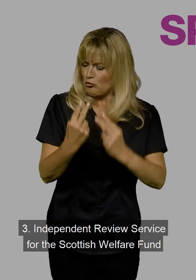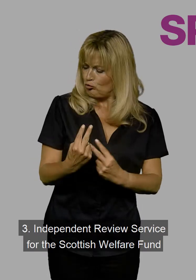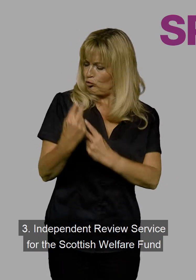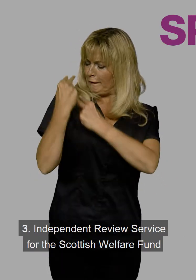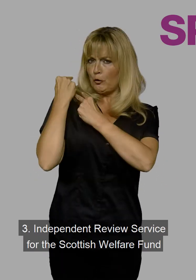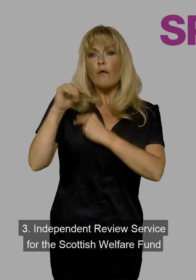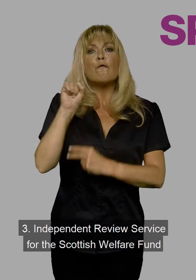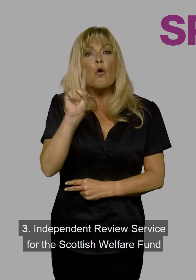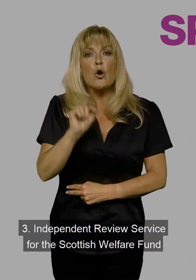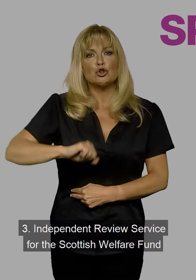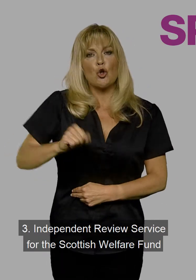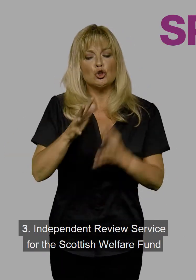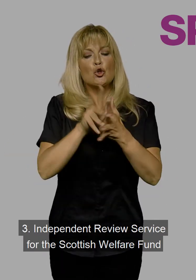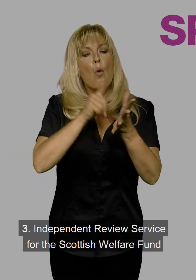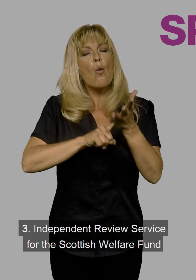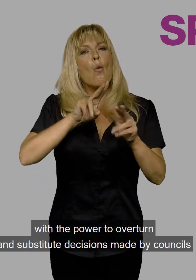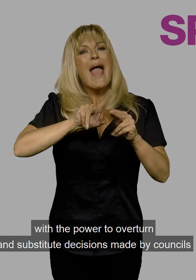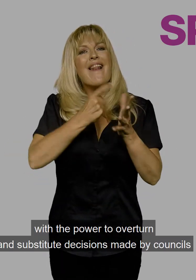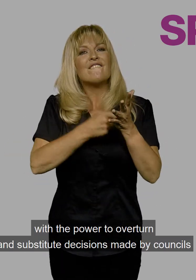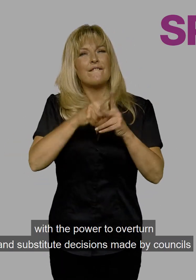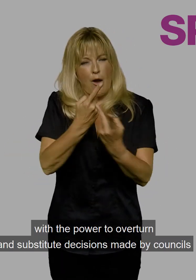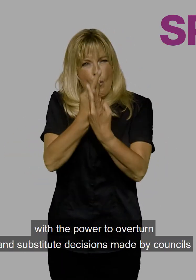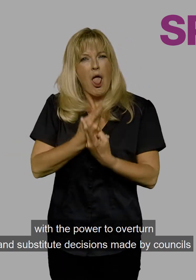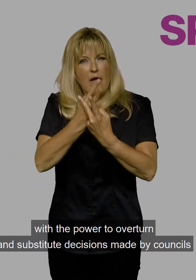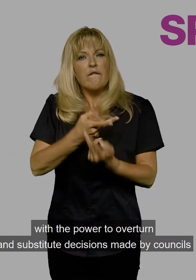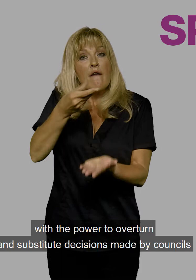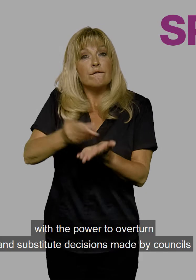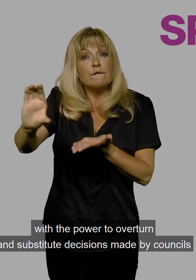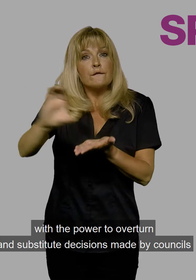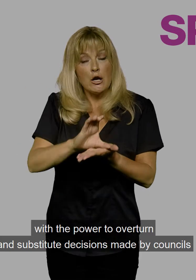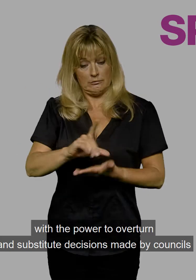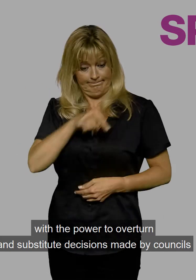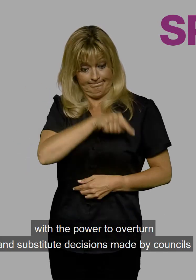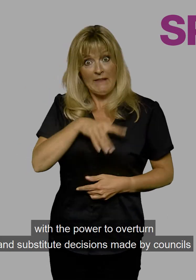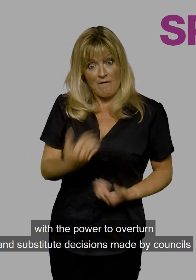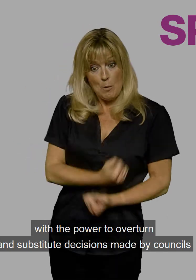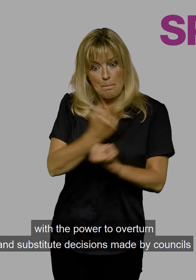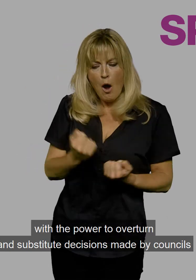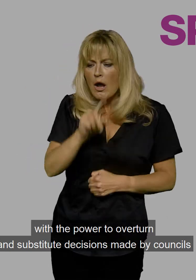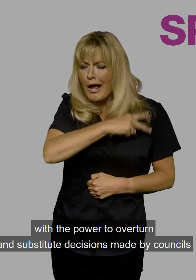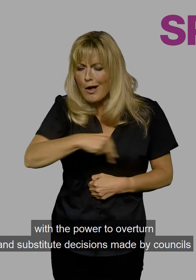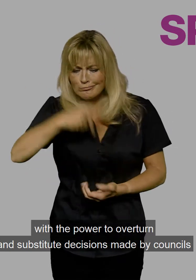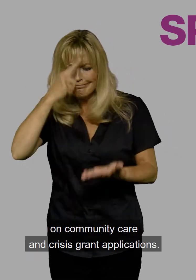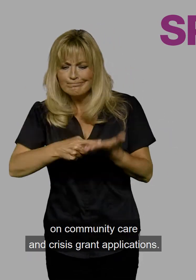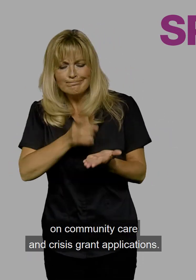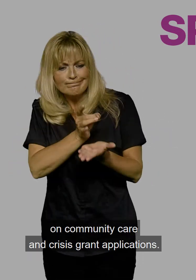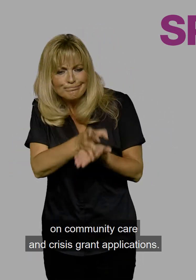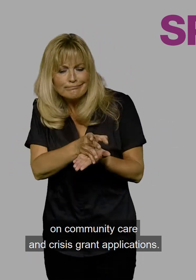review service for the Scottish Welfare Fund, with the power to overturn and substitute decisions made by councils on community